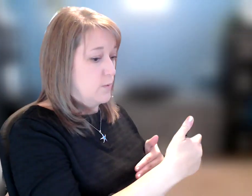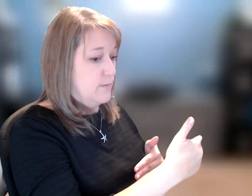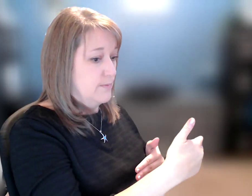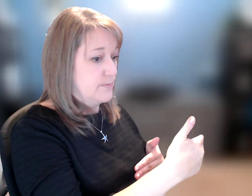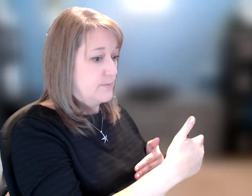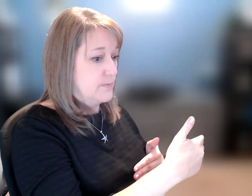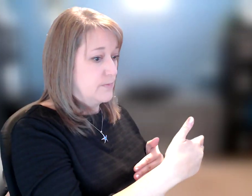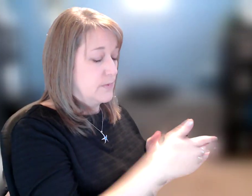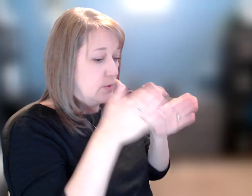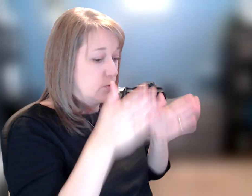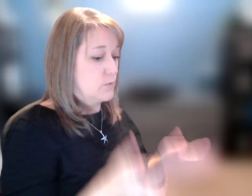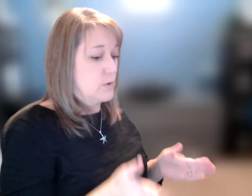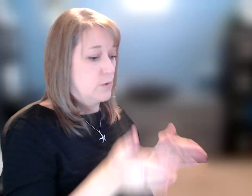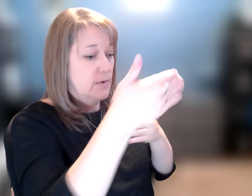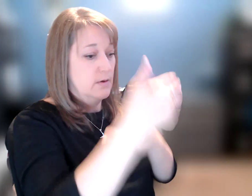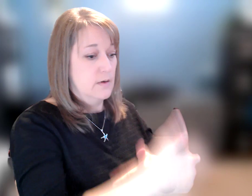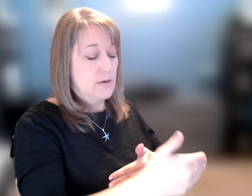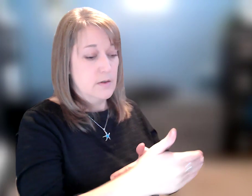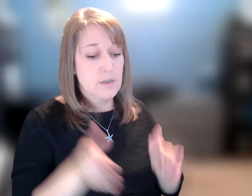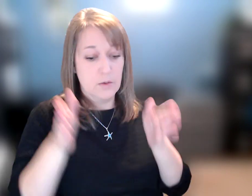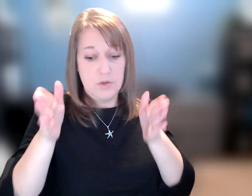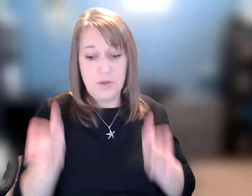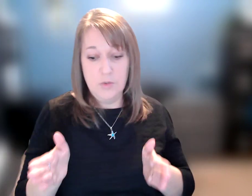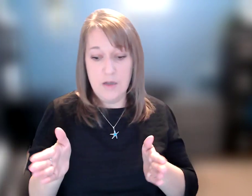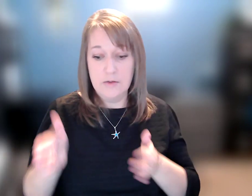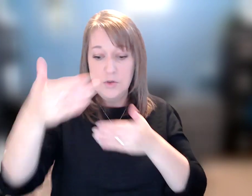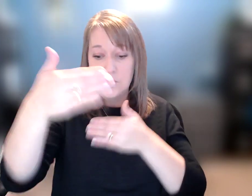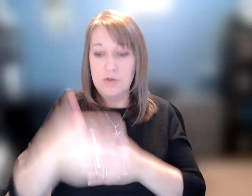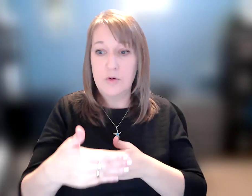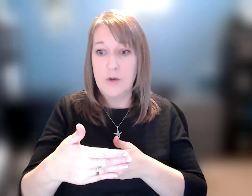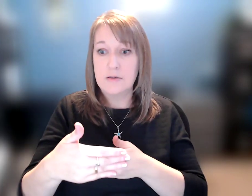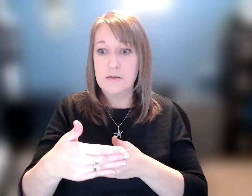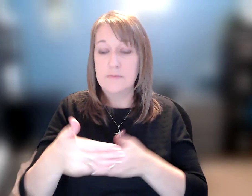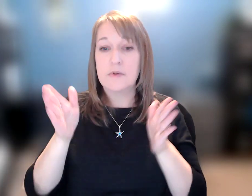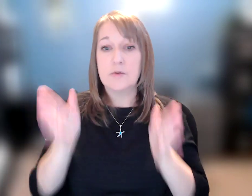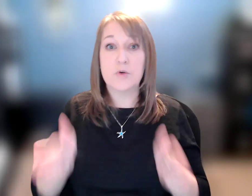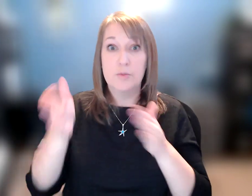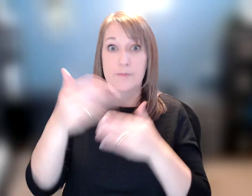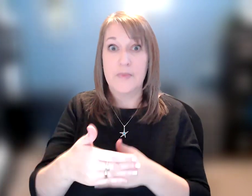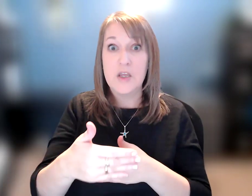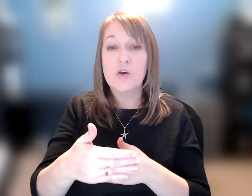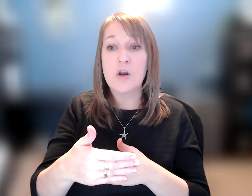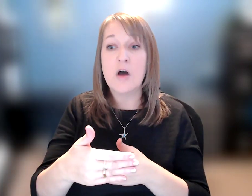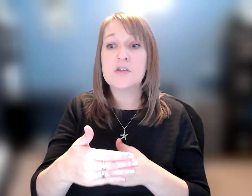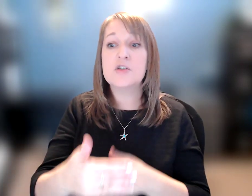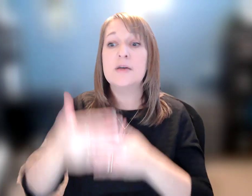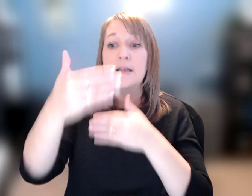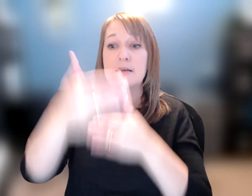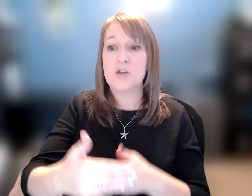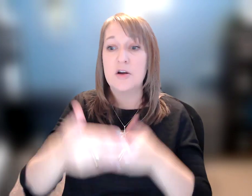room, room. So two walls, two more walls, room. You can also do it starting